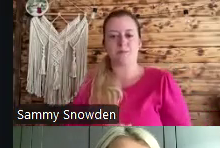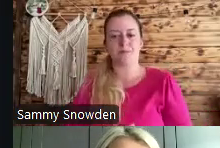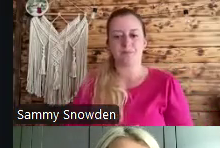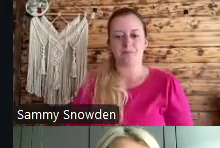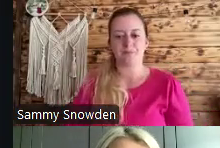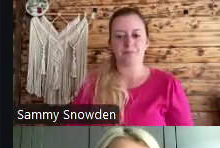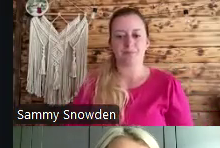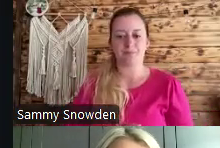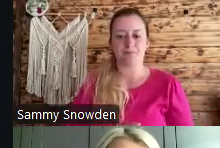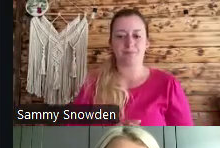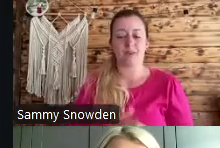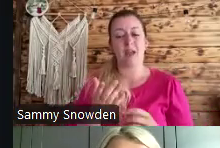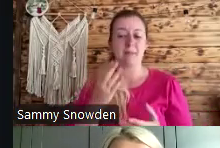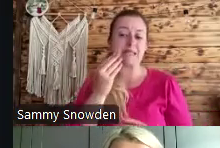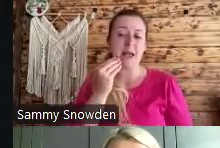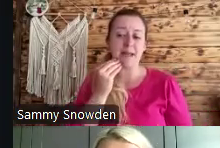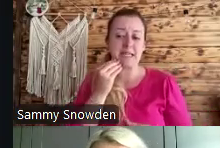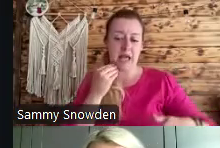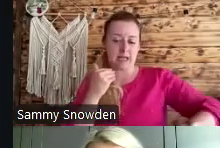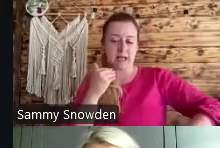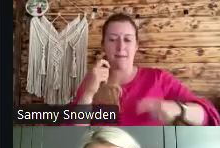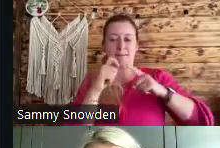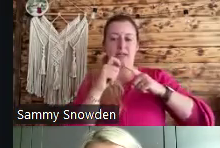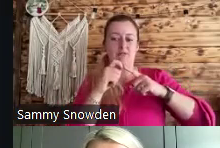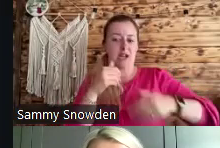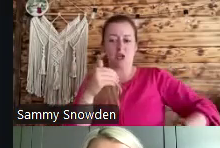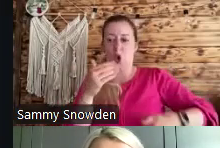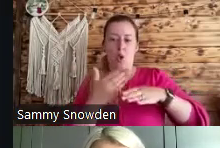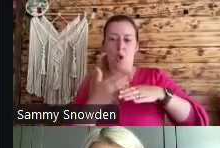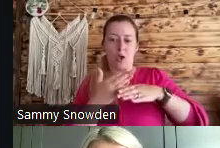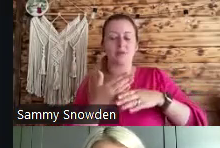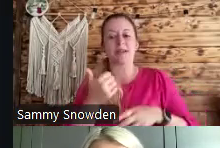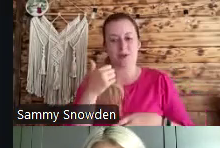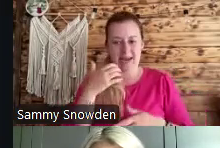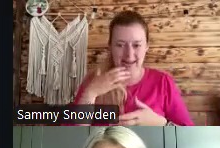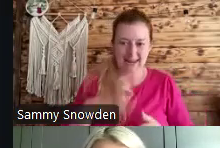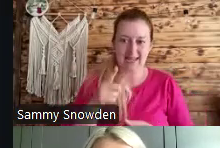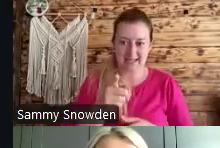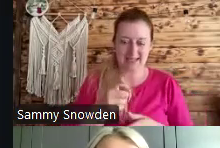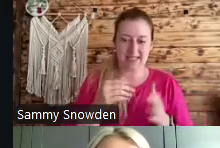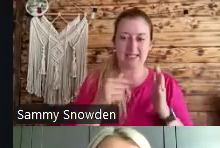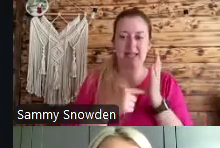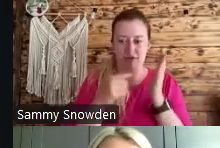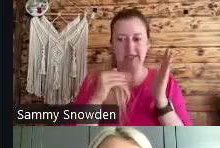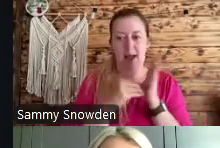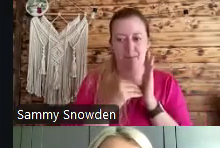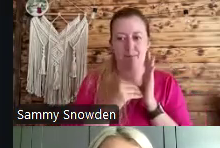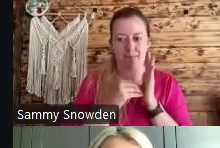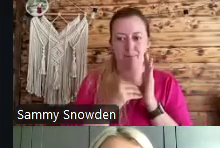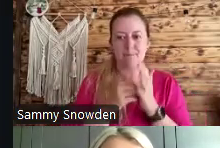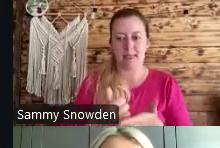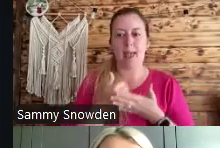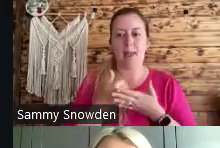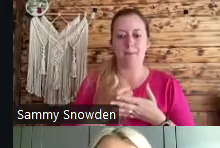we? So taking a supplement of an enzyme or Terrazyme digestive enzymes can really